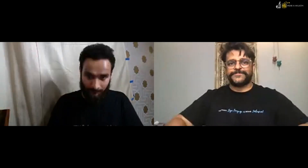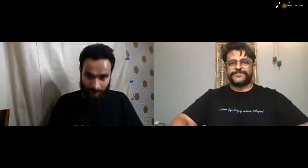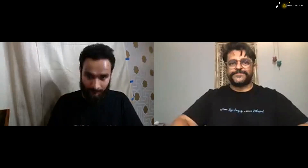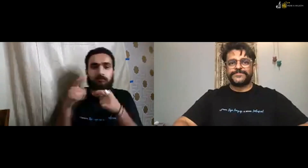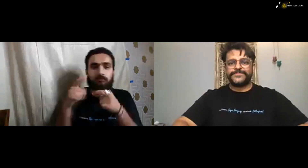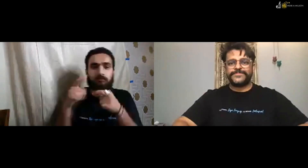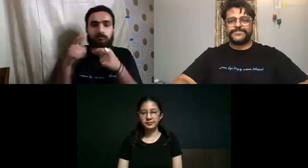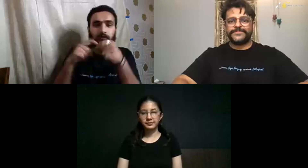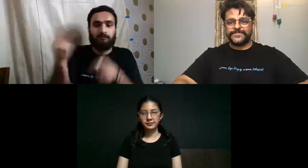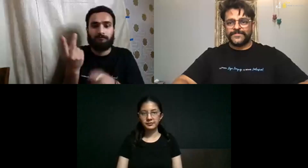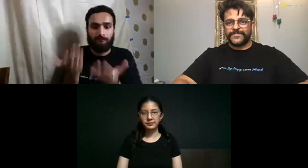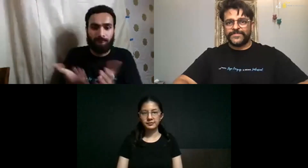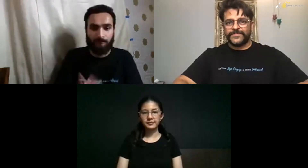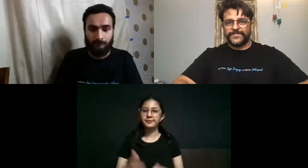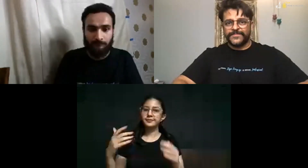Yeah, I'm here.